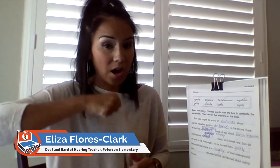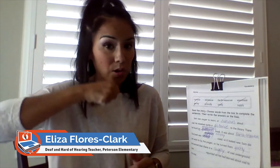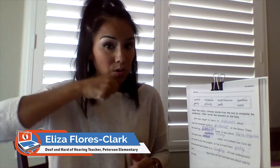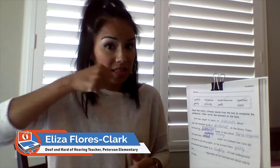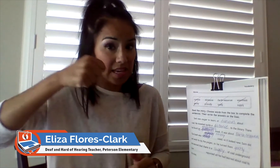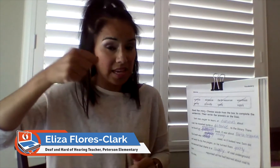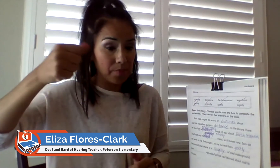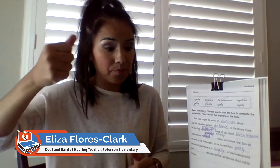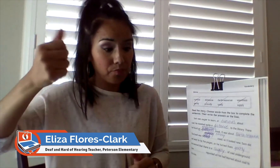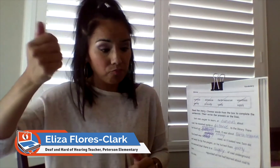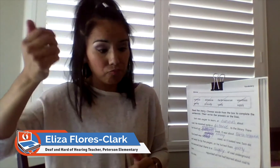proudly